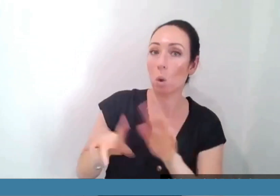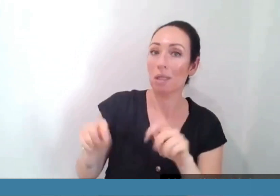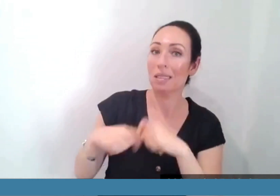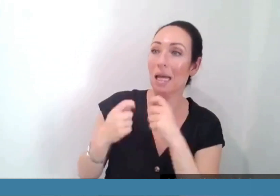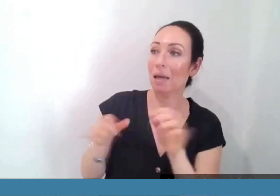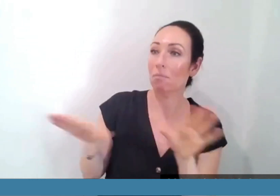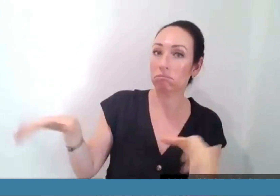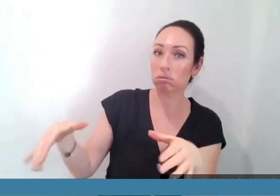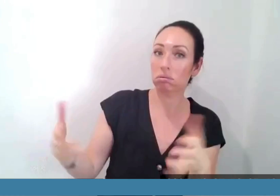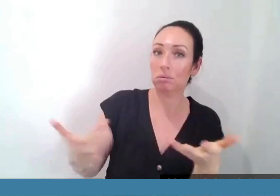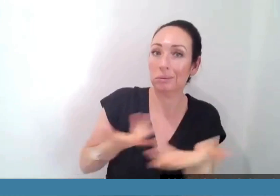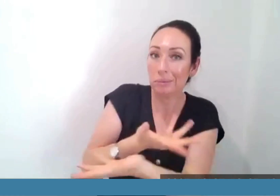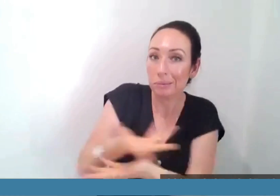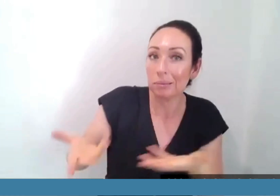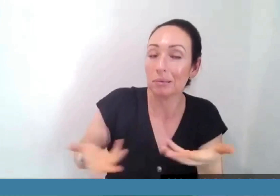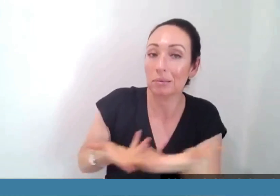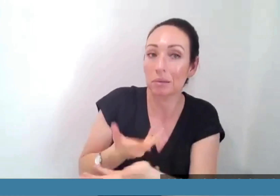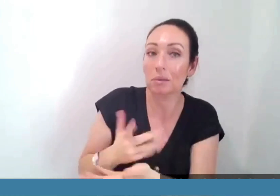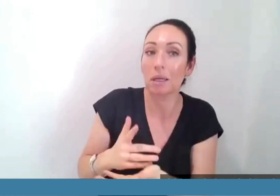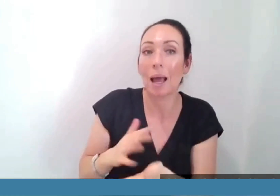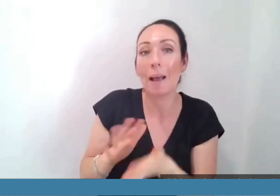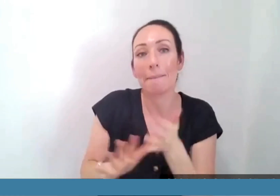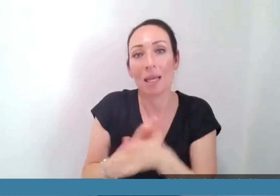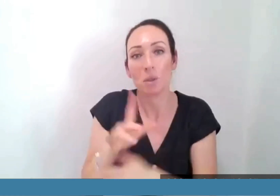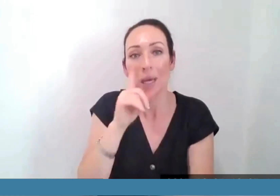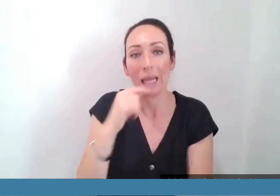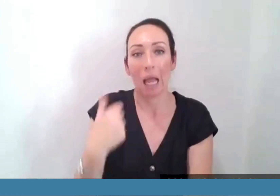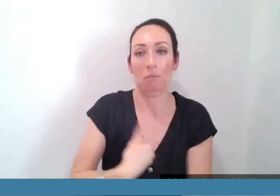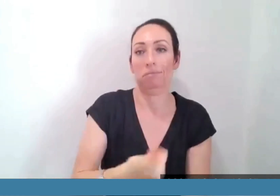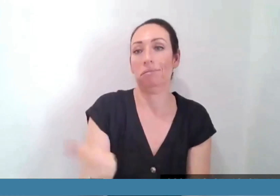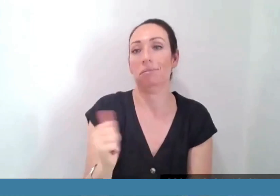deliver what the project is looking for.